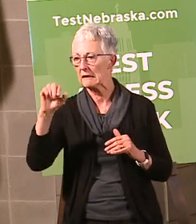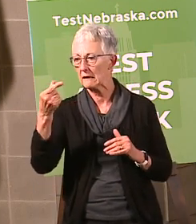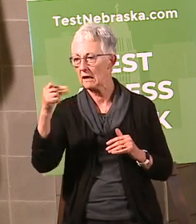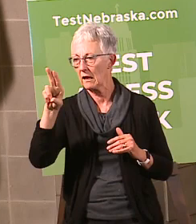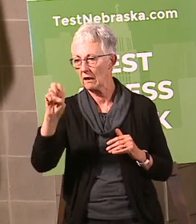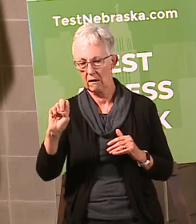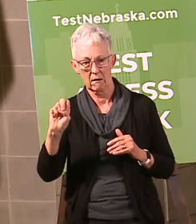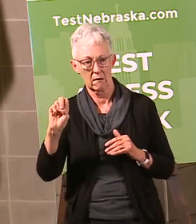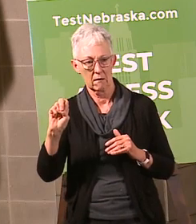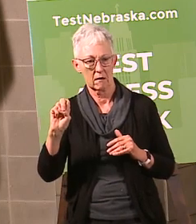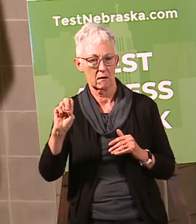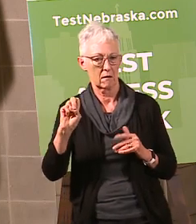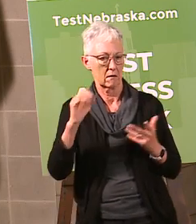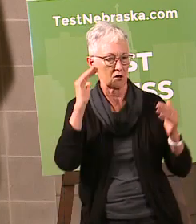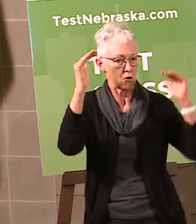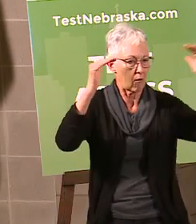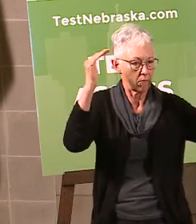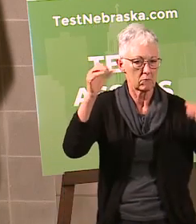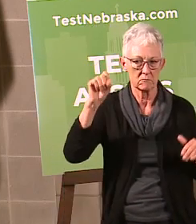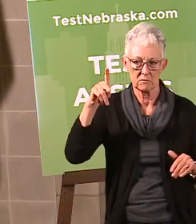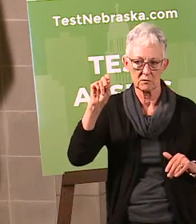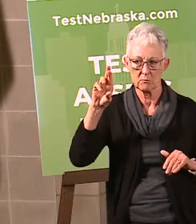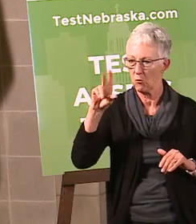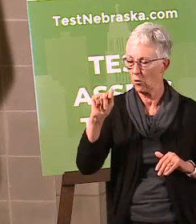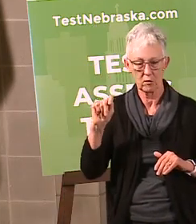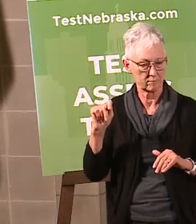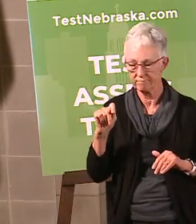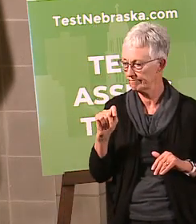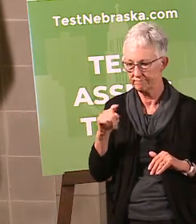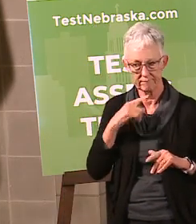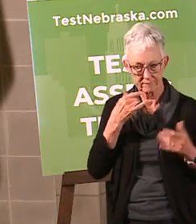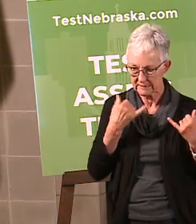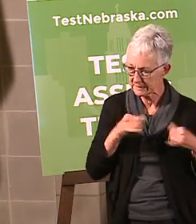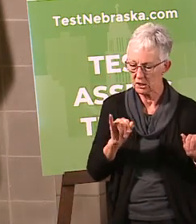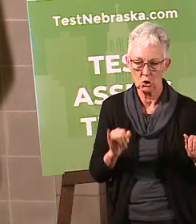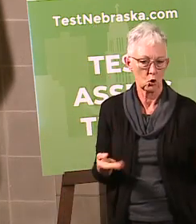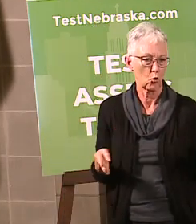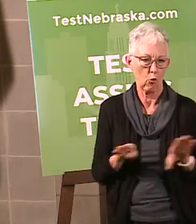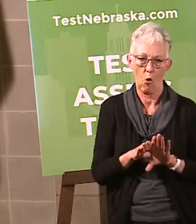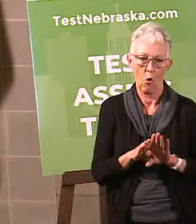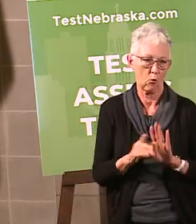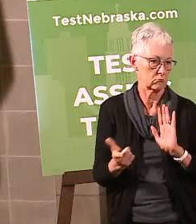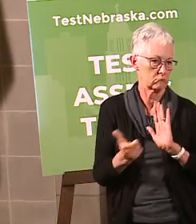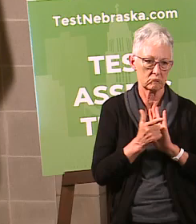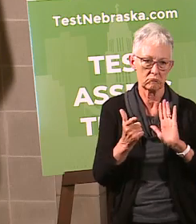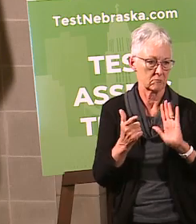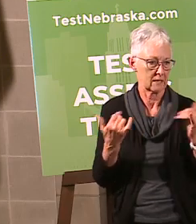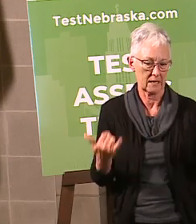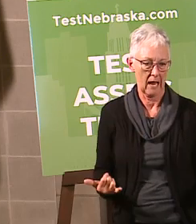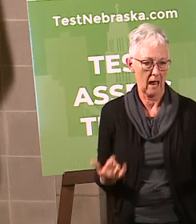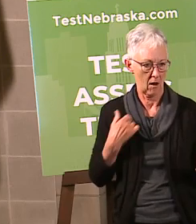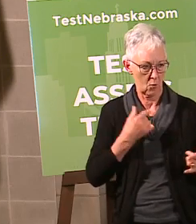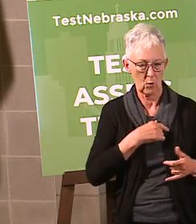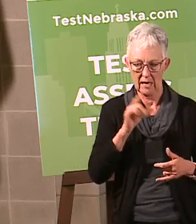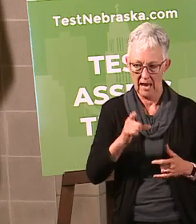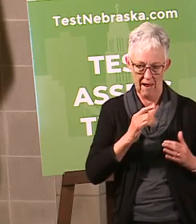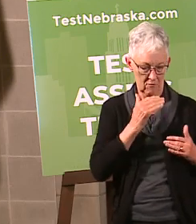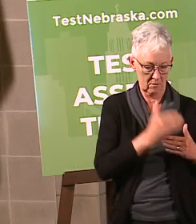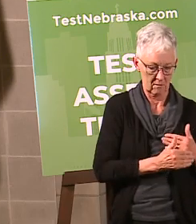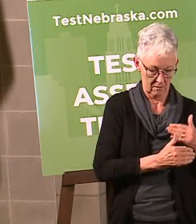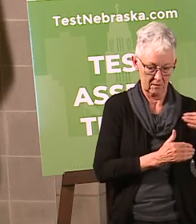about adult sports? And again, those are still being prohibited at this time. Taking this a step at a time, making sure that we